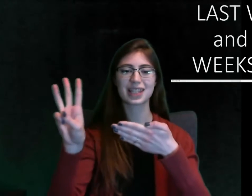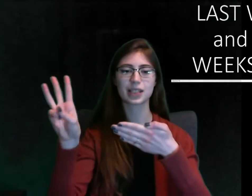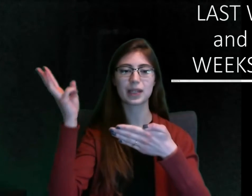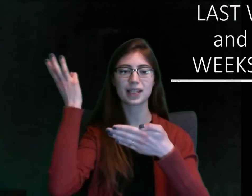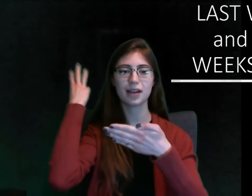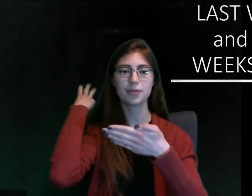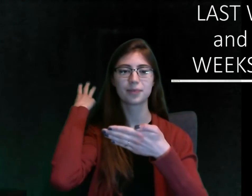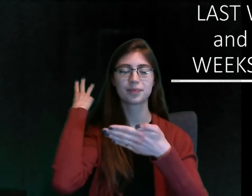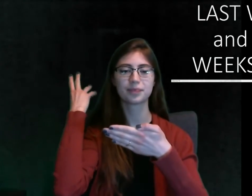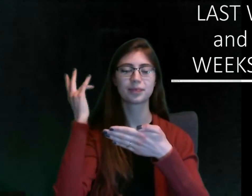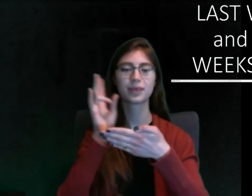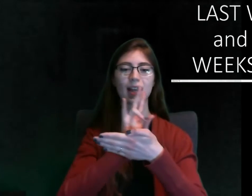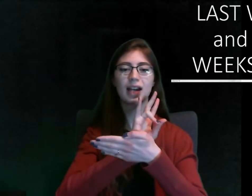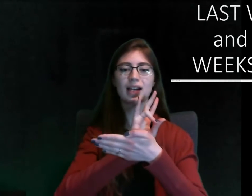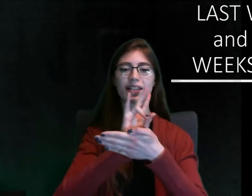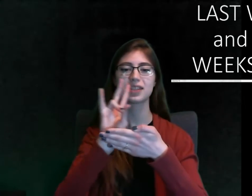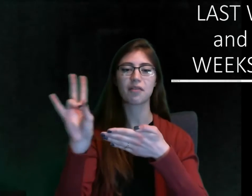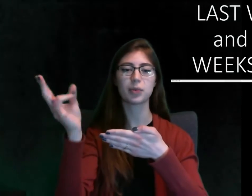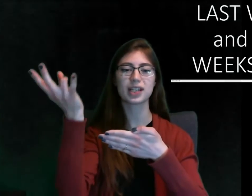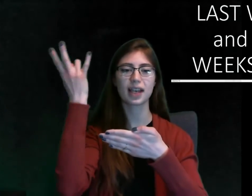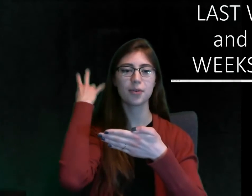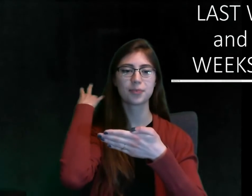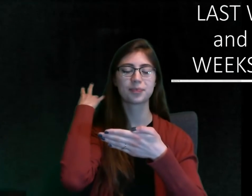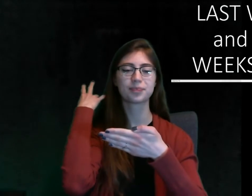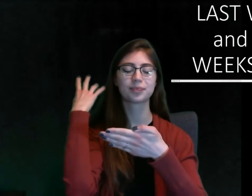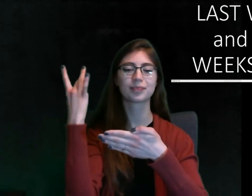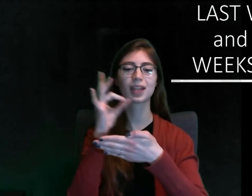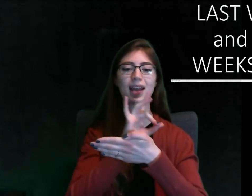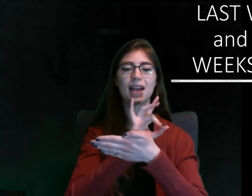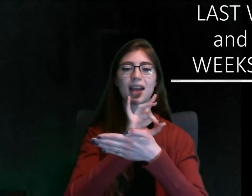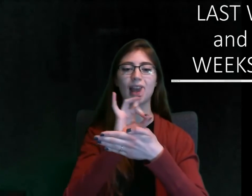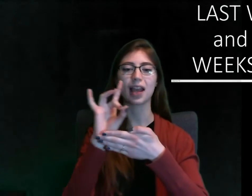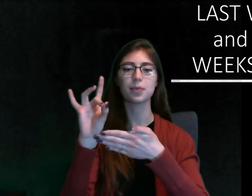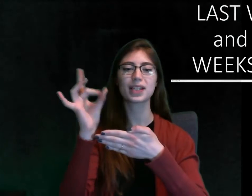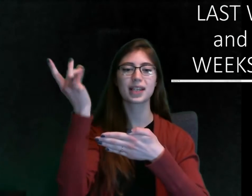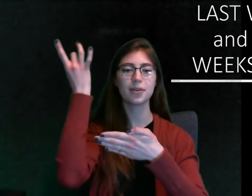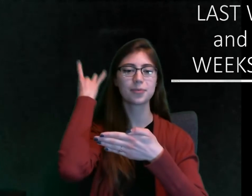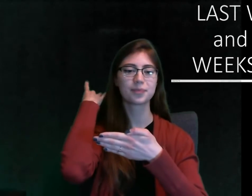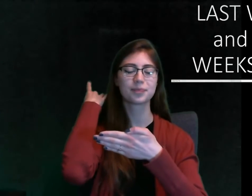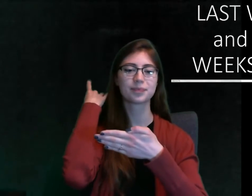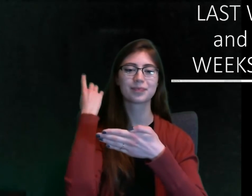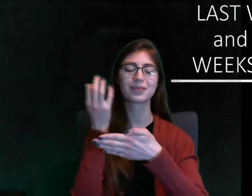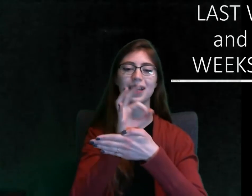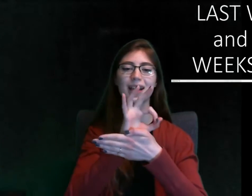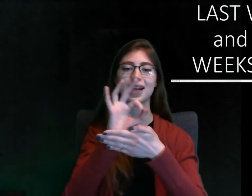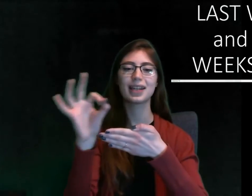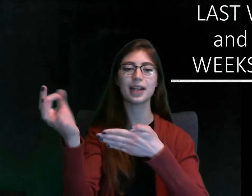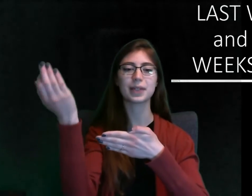6 weeks ago, 7 weeks ago, 8 weeks ago, 9 weeks